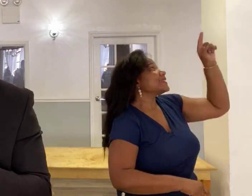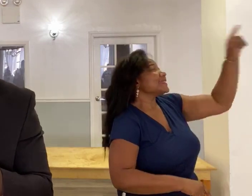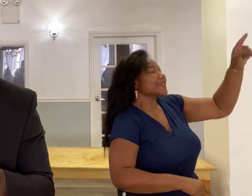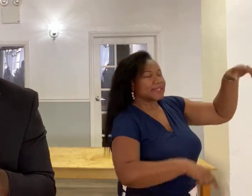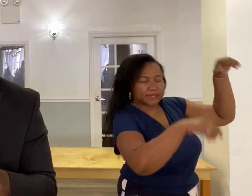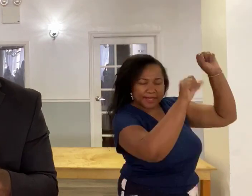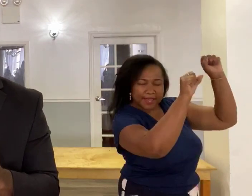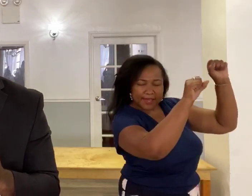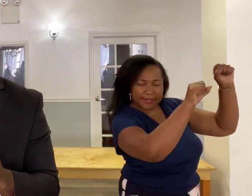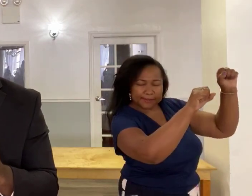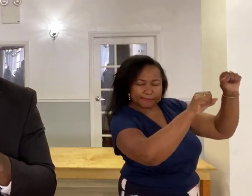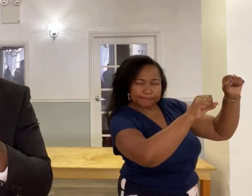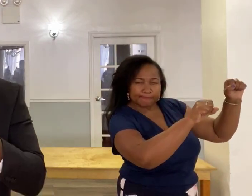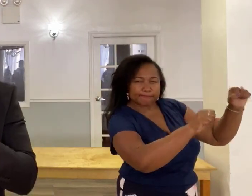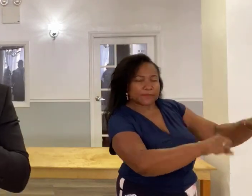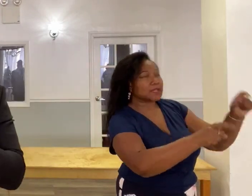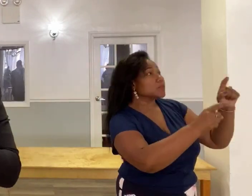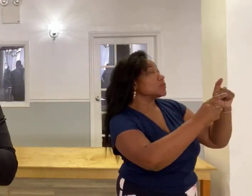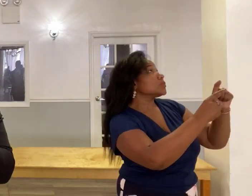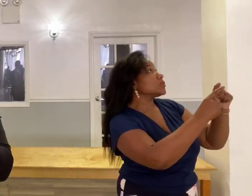is